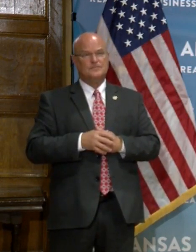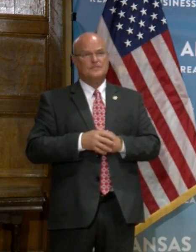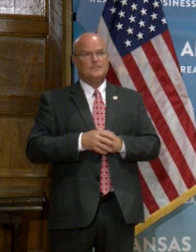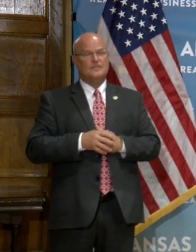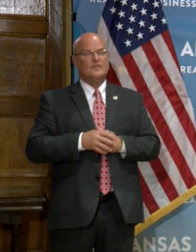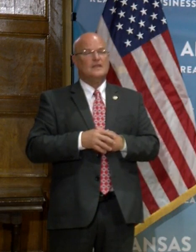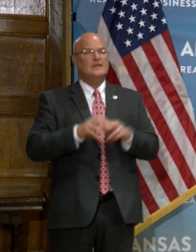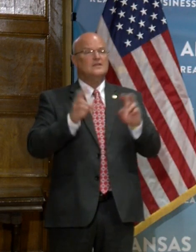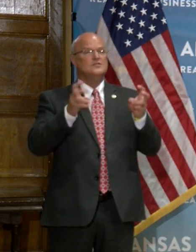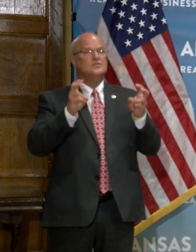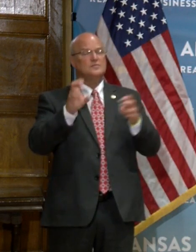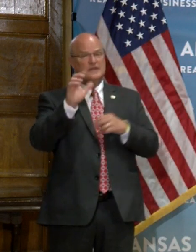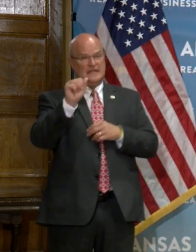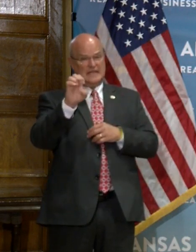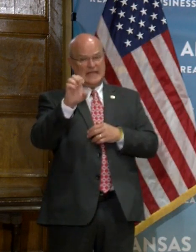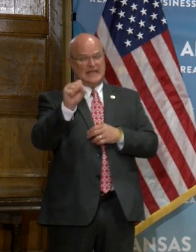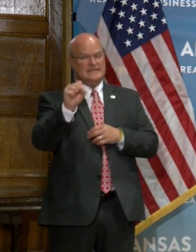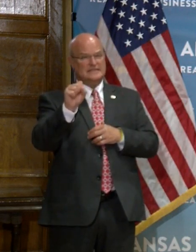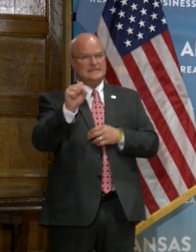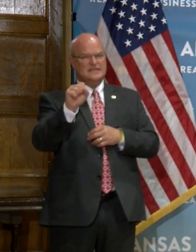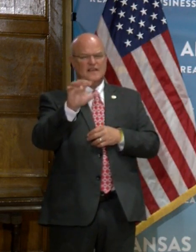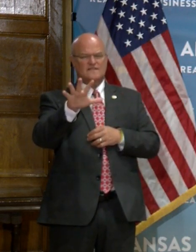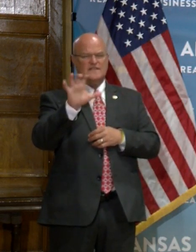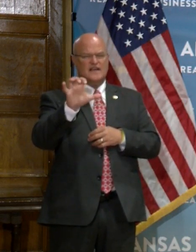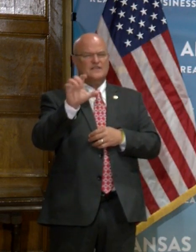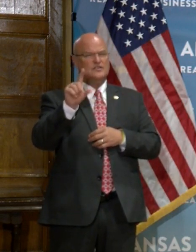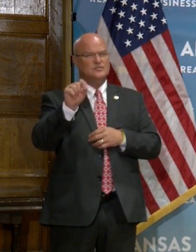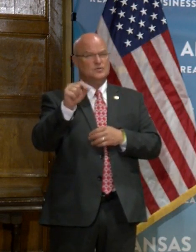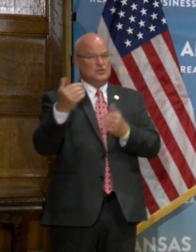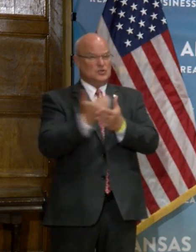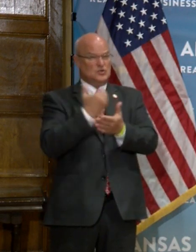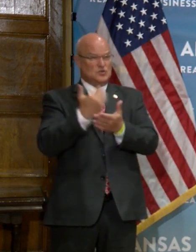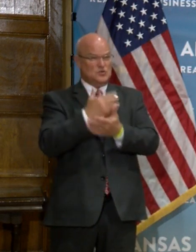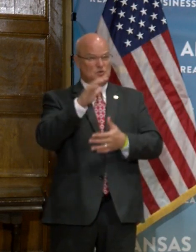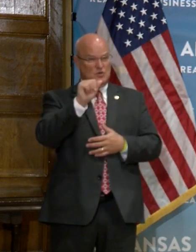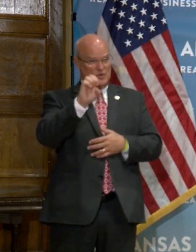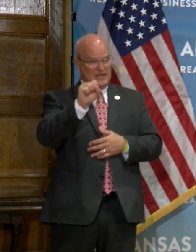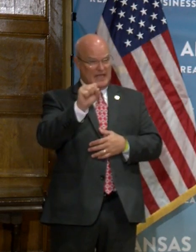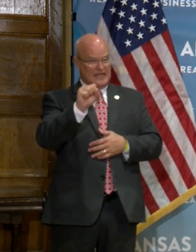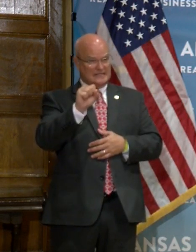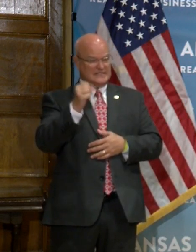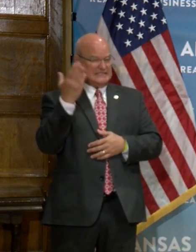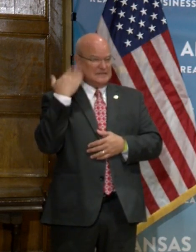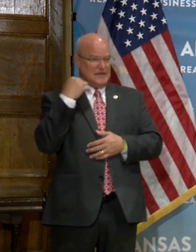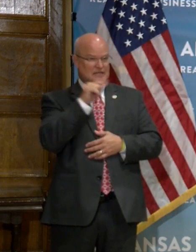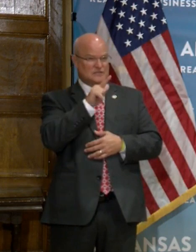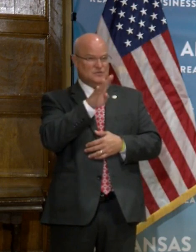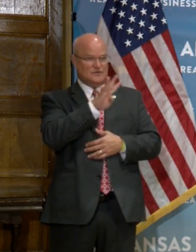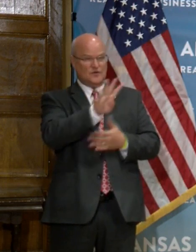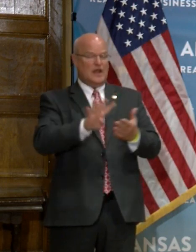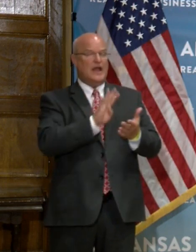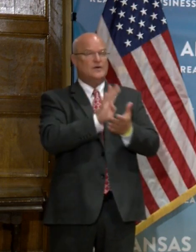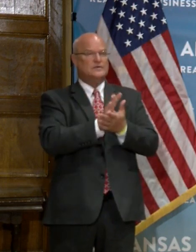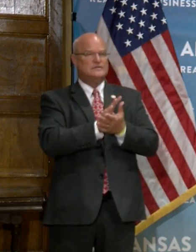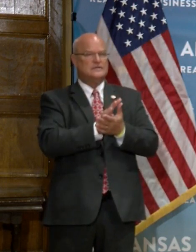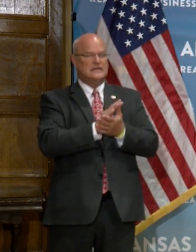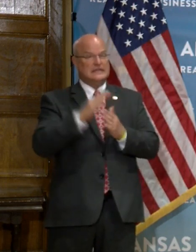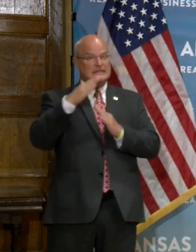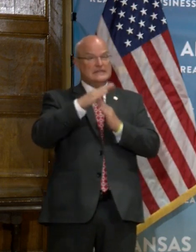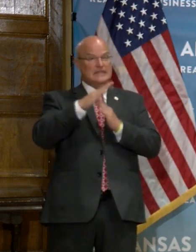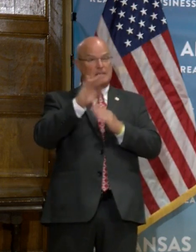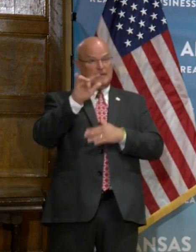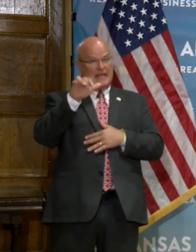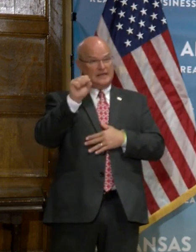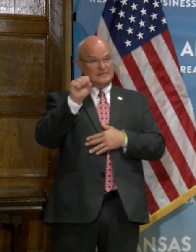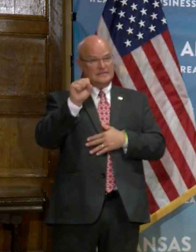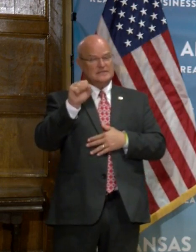In terms of our cases, the 520 new cases that we had in the last 24 hours, let me give you the top